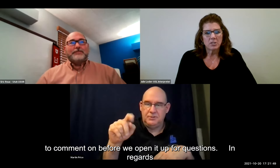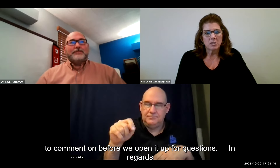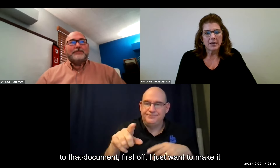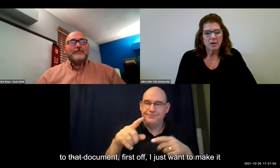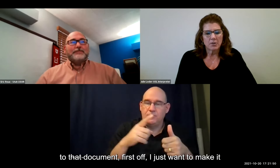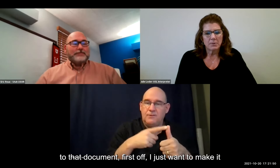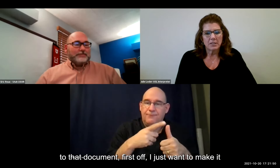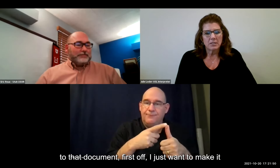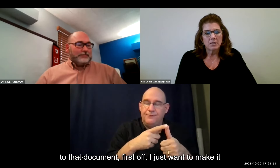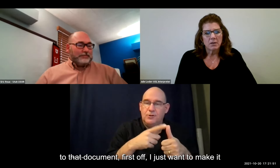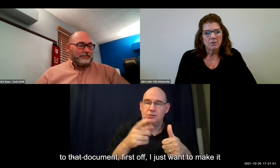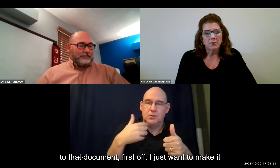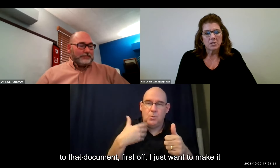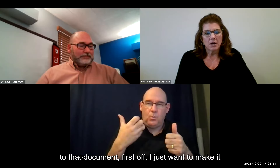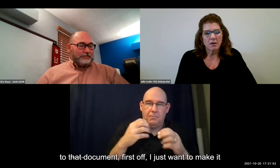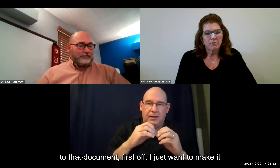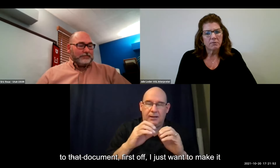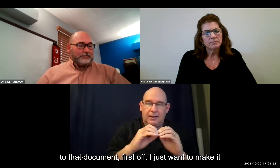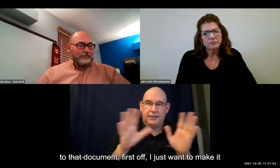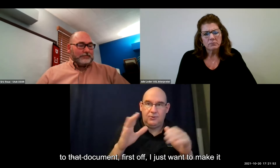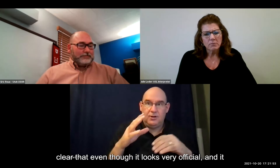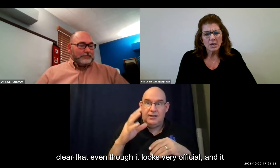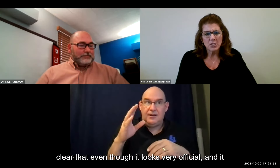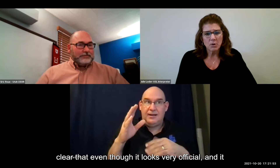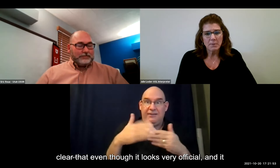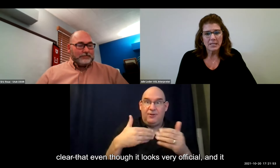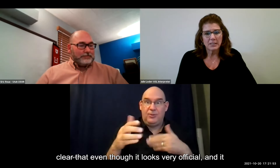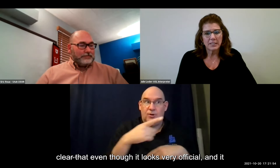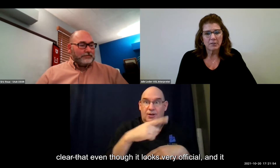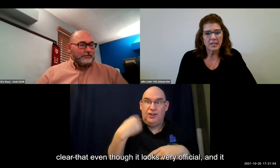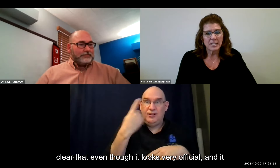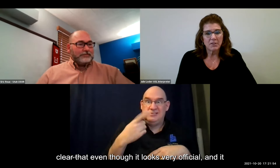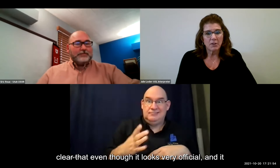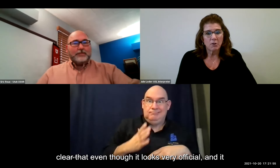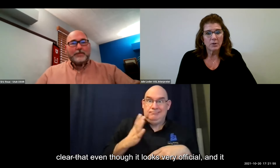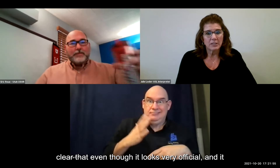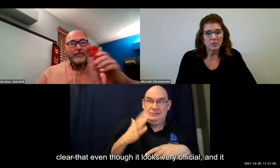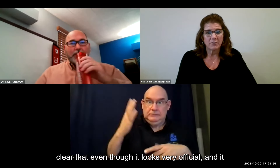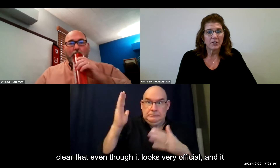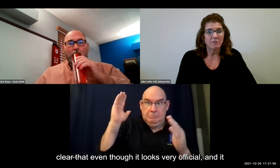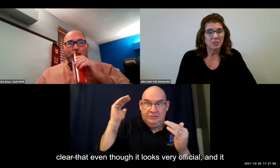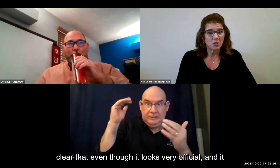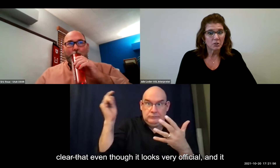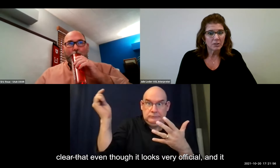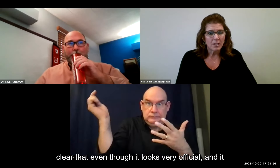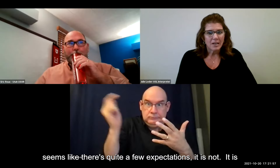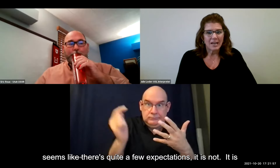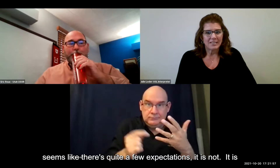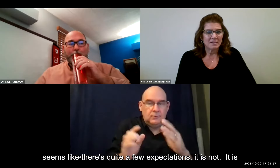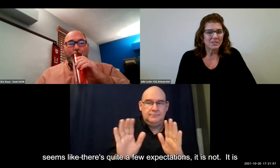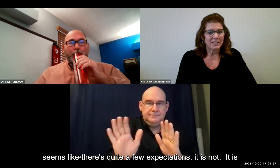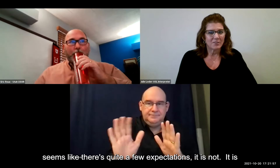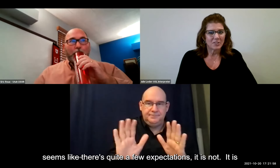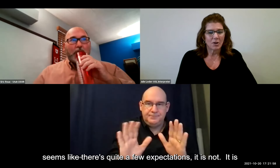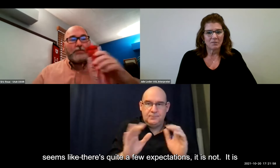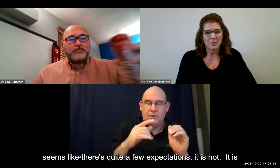in regards to that document, first off, I just want to make it clear that even though it looks very official and